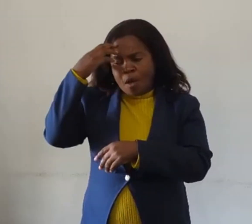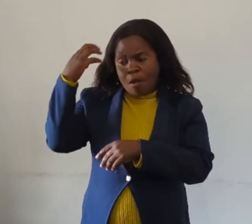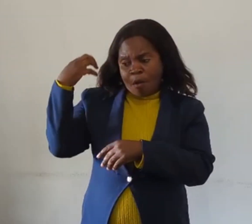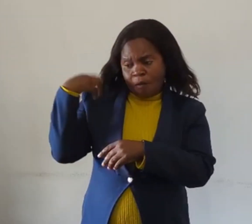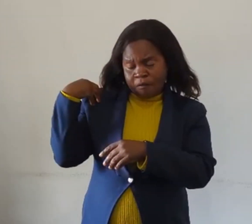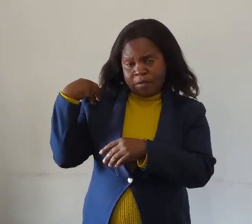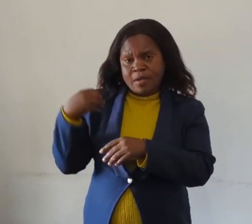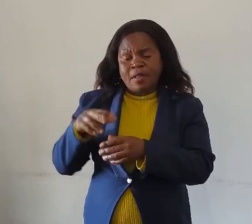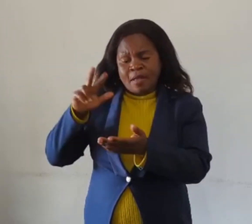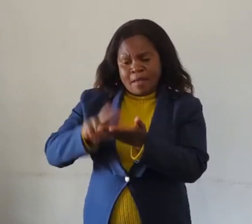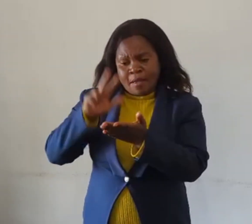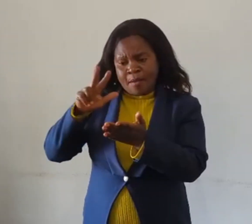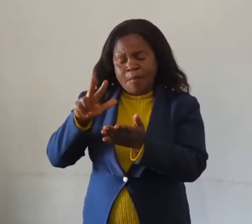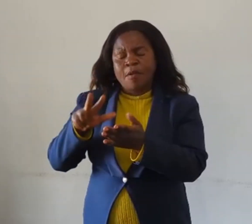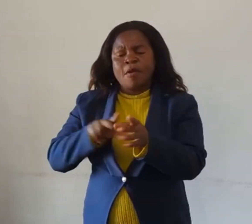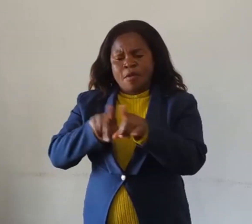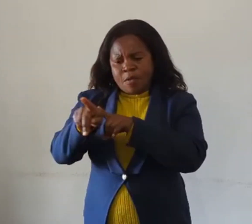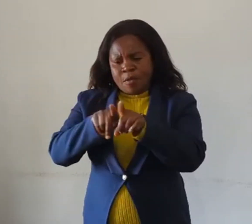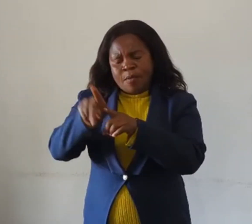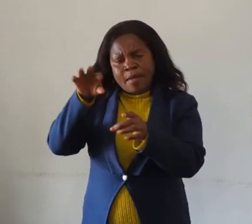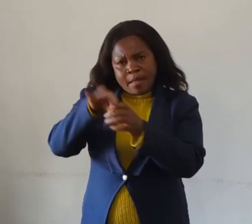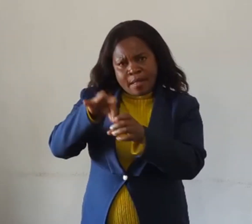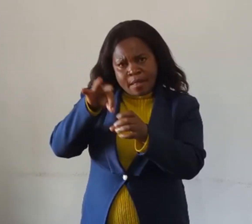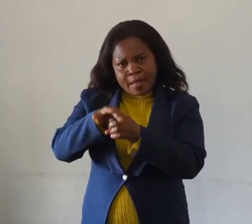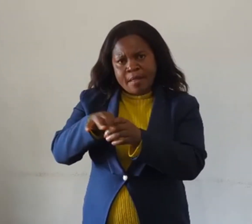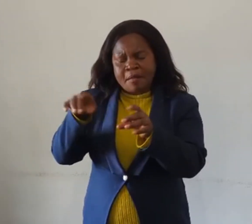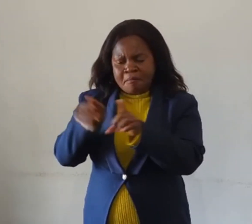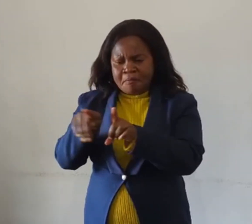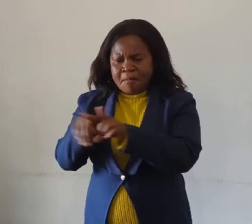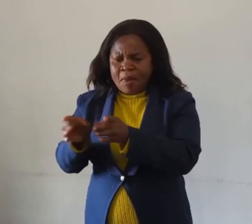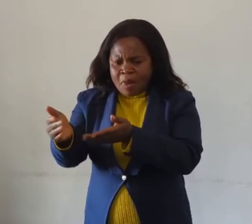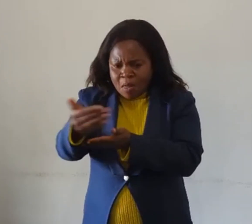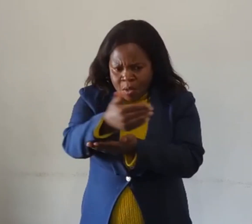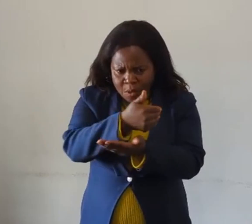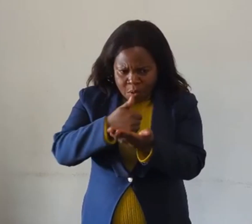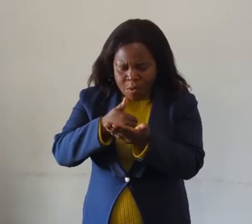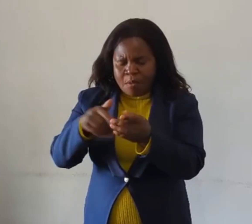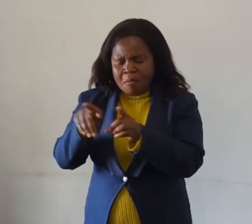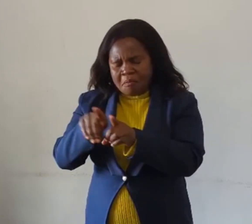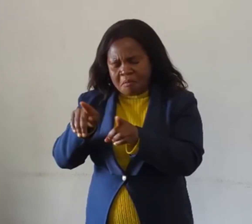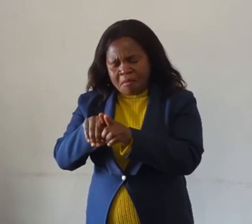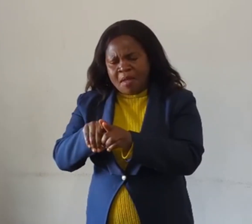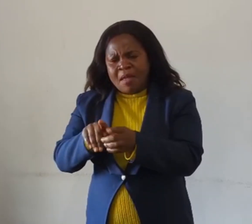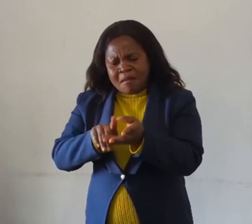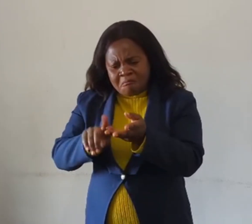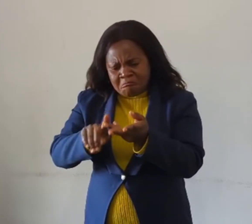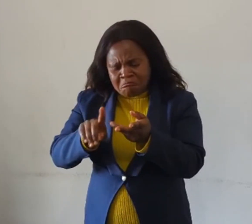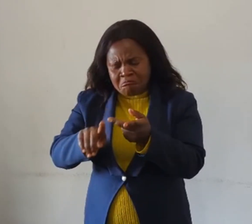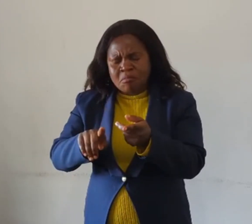elections, and collecting as well as compiling election results from polling